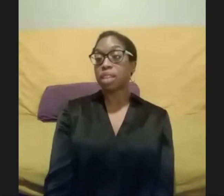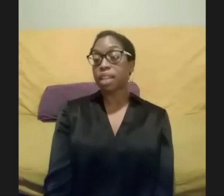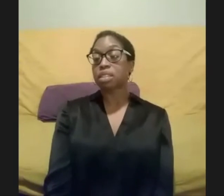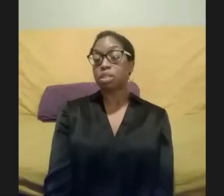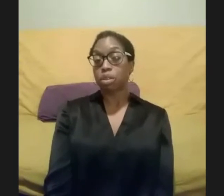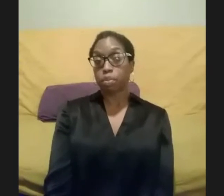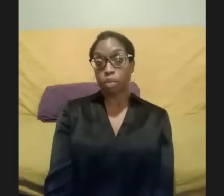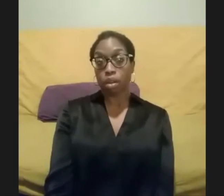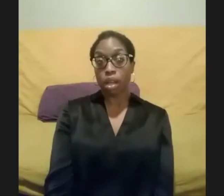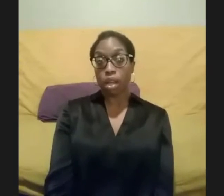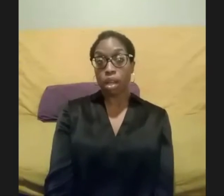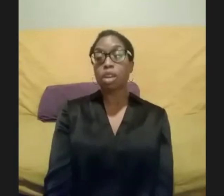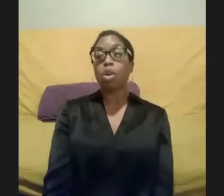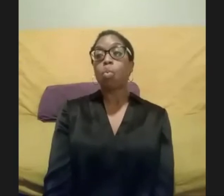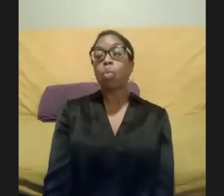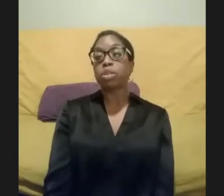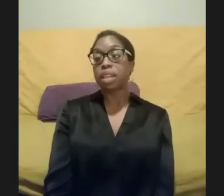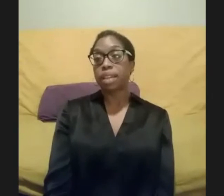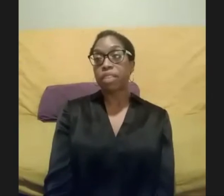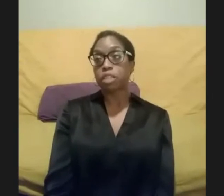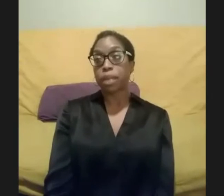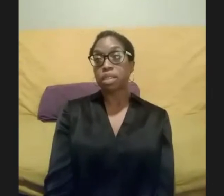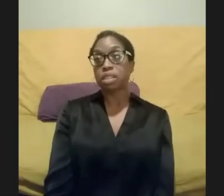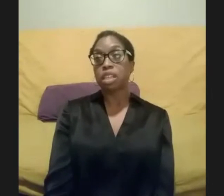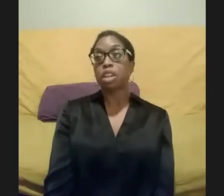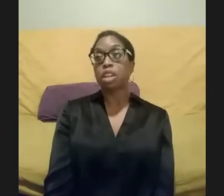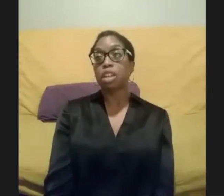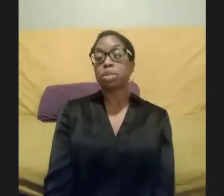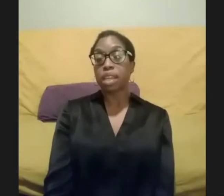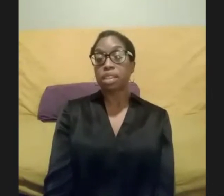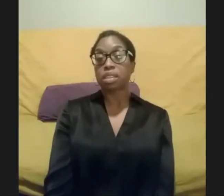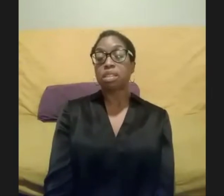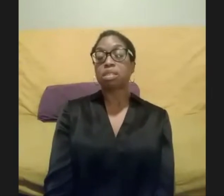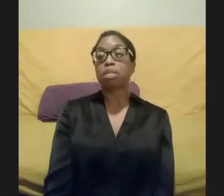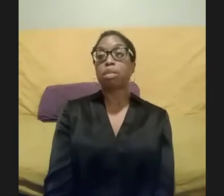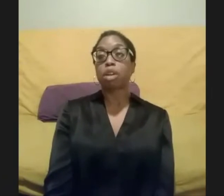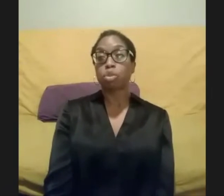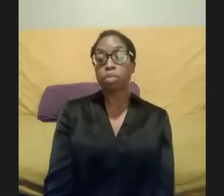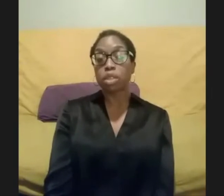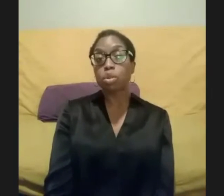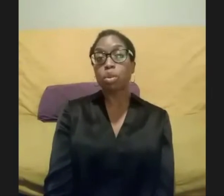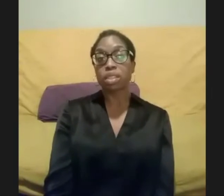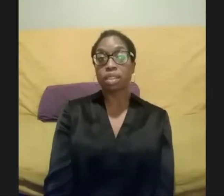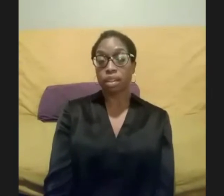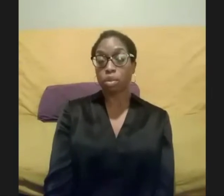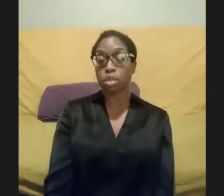ask your oncologist and say, when you say life expectancy, are you saying that this is a treatment tool or it's a diagnosis